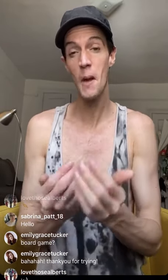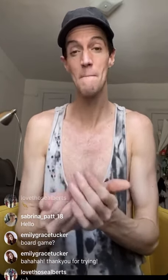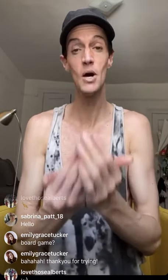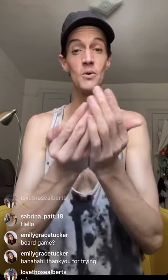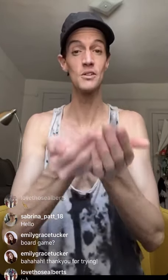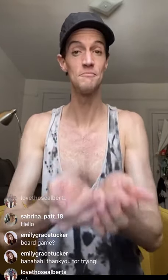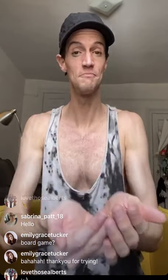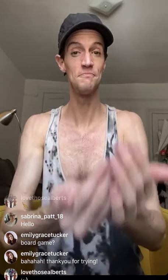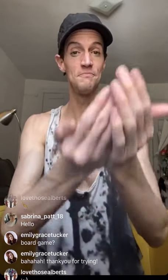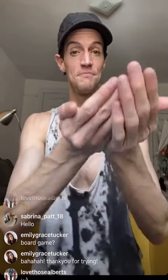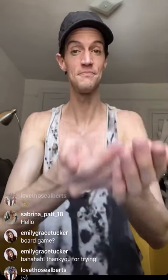boat.